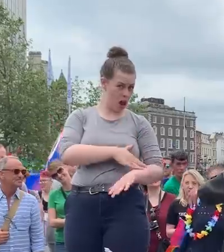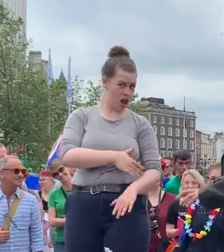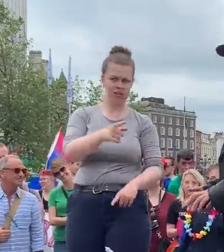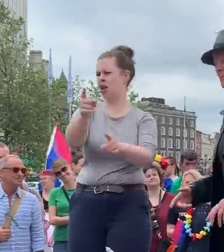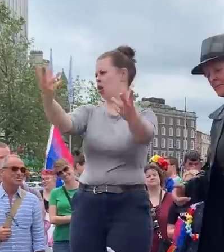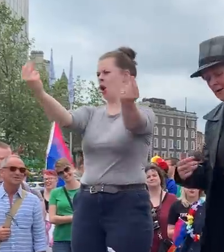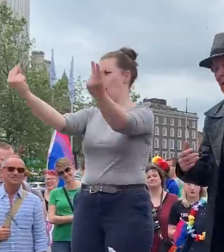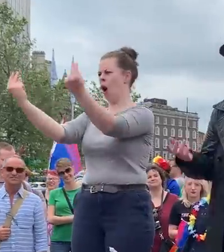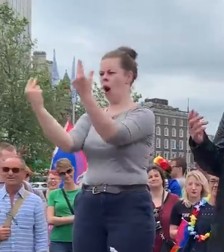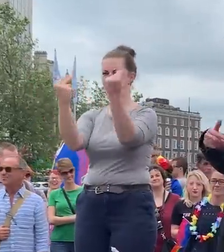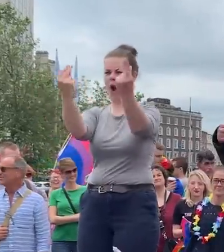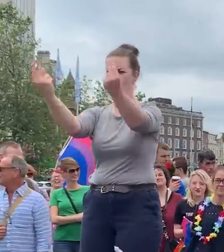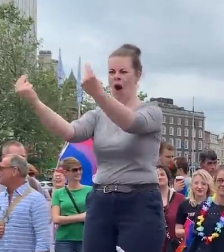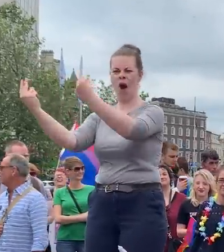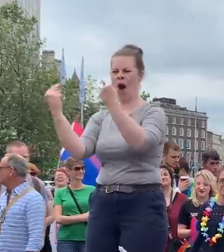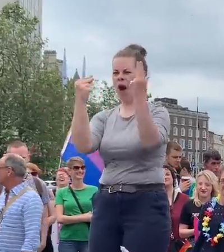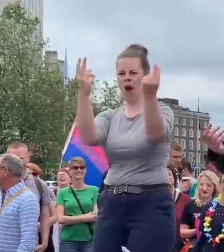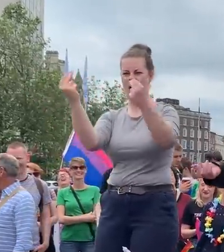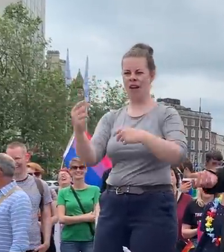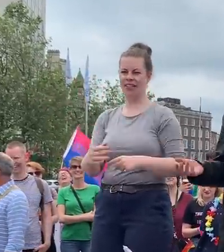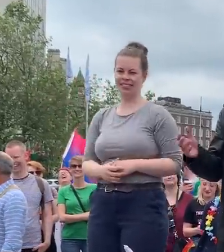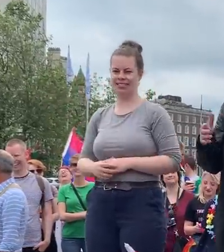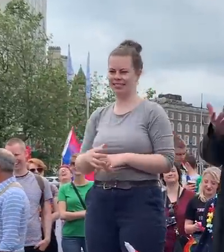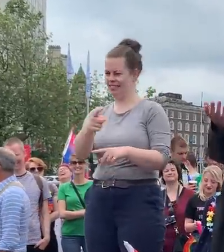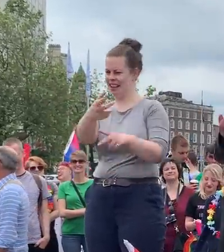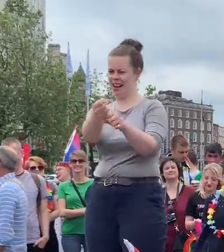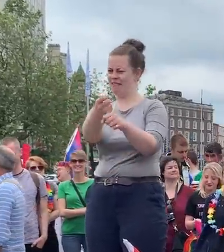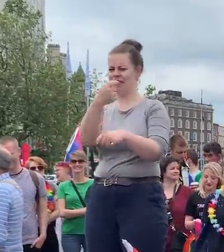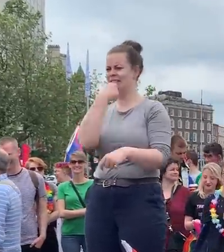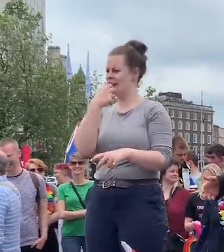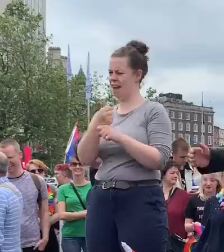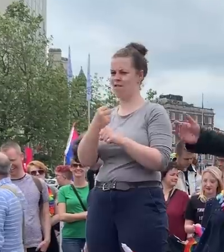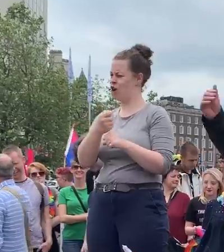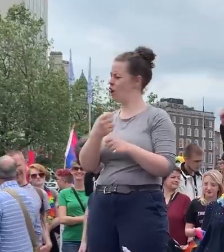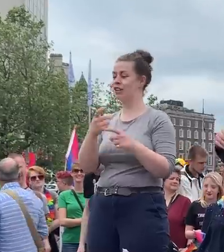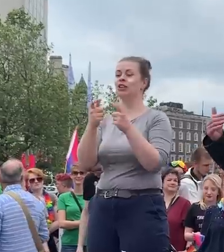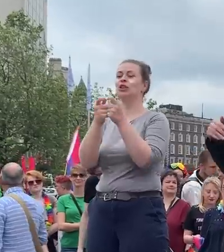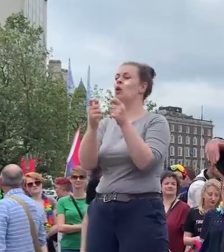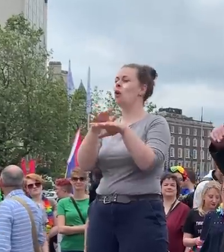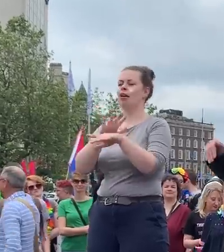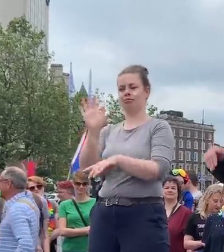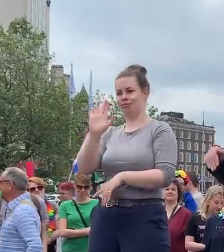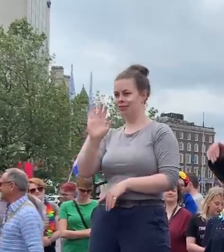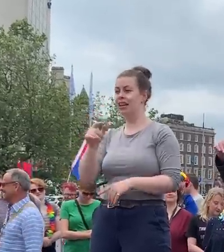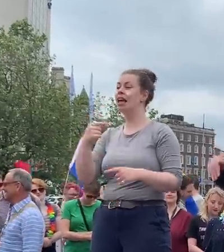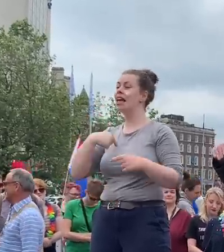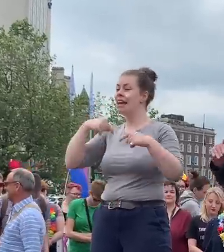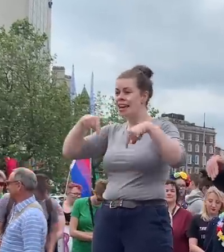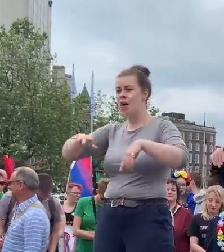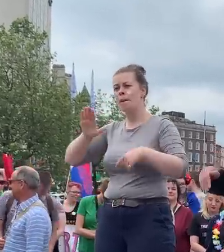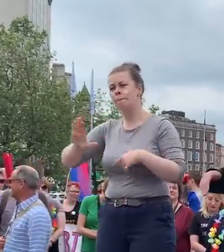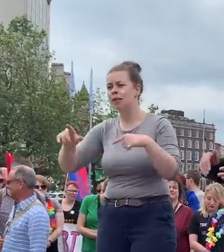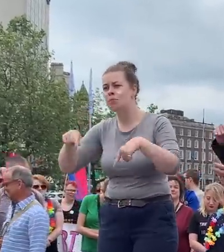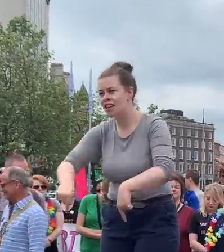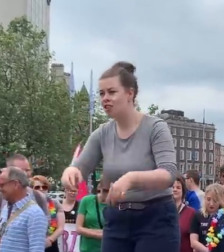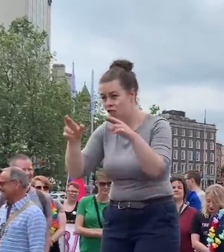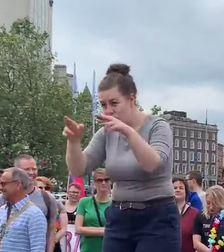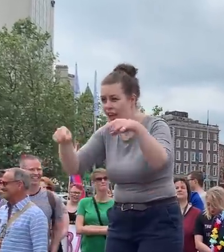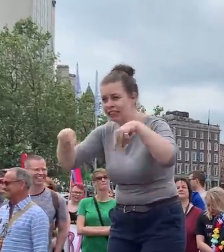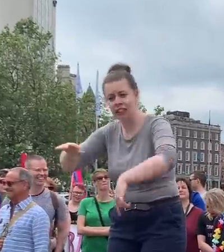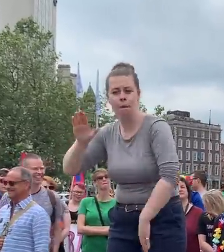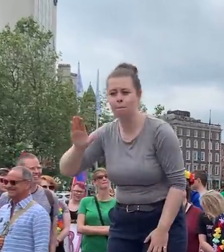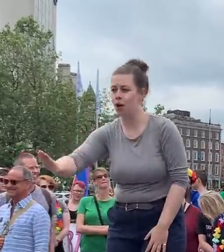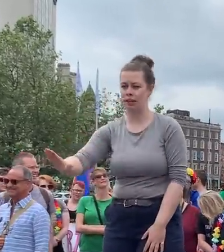No, you could never talk for too long. Thank you. Today we have to be right here on Rosie Hackett Bridge, and we